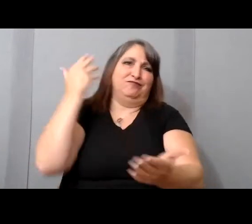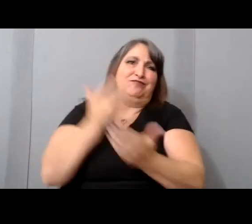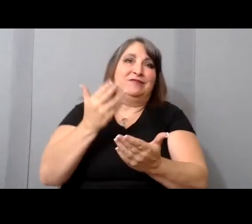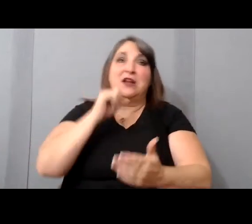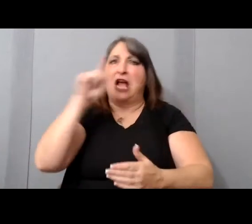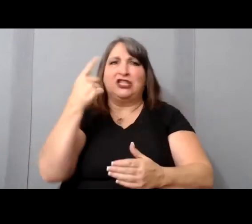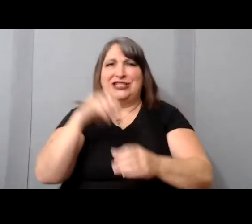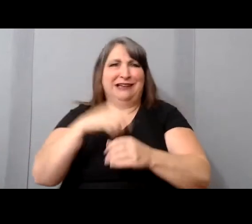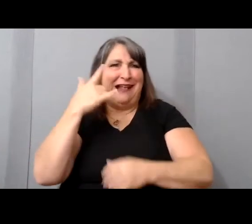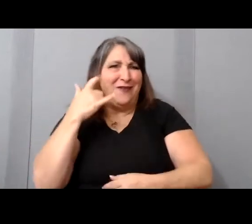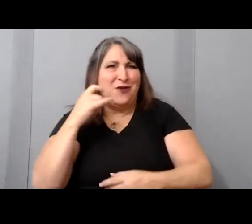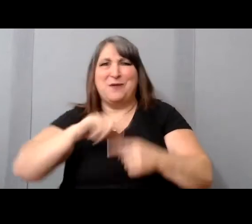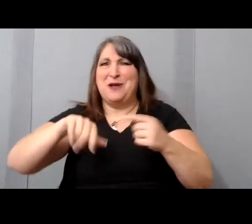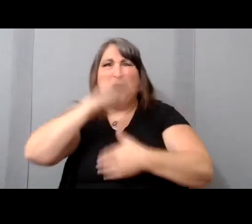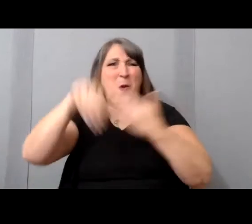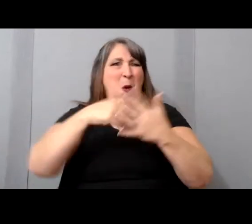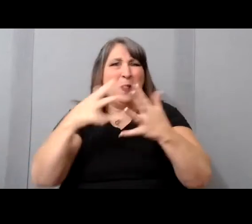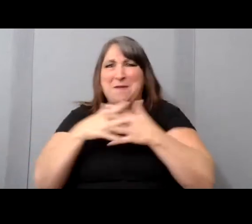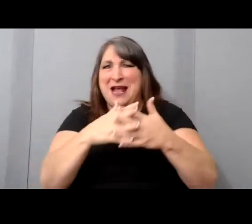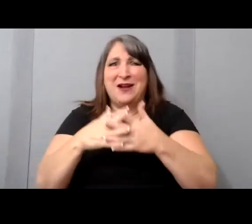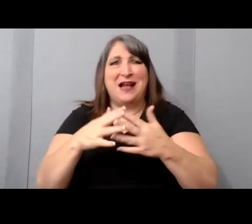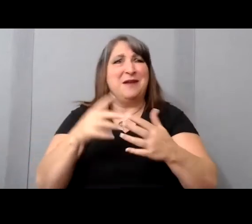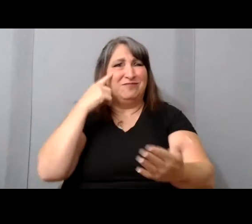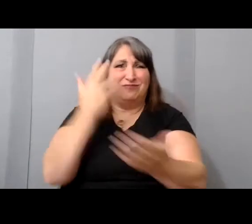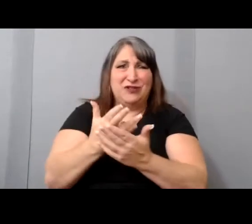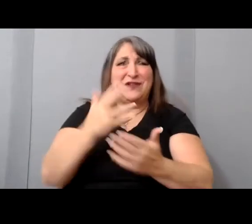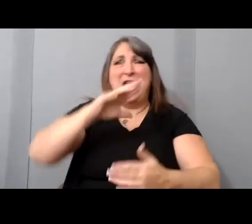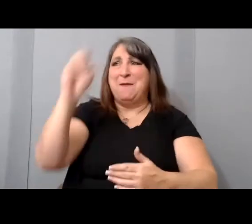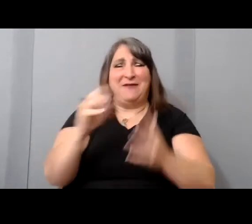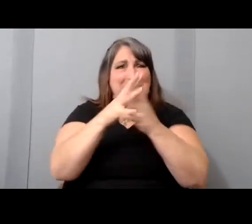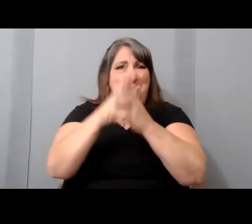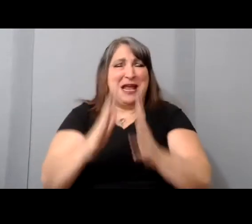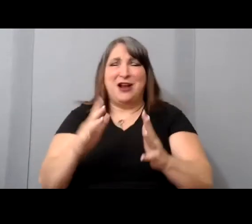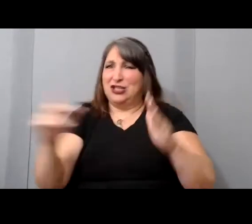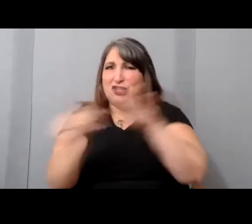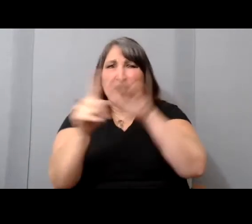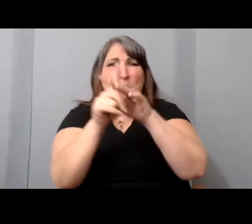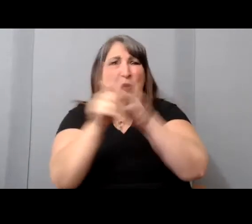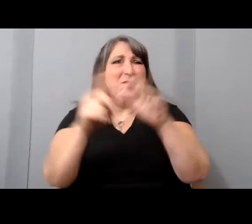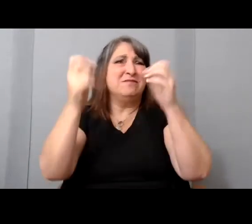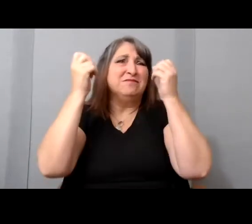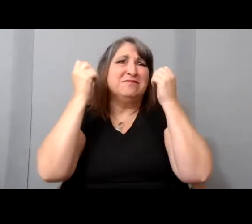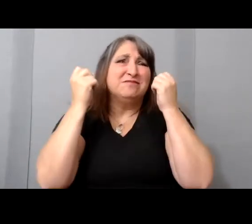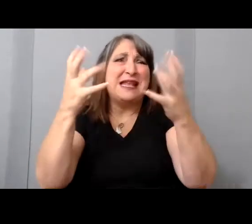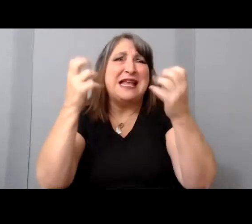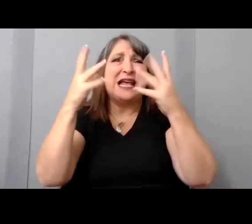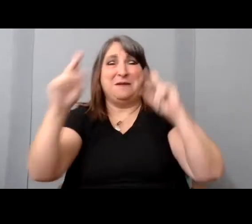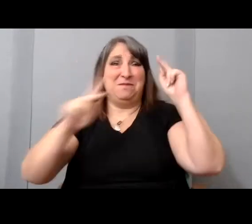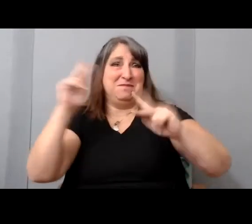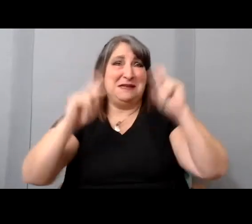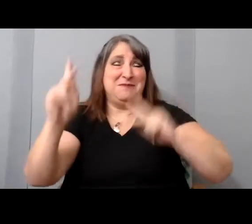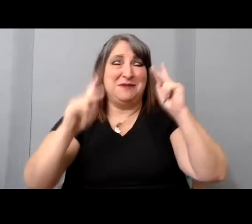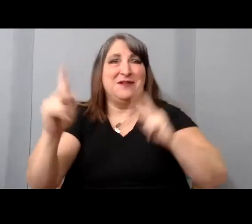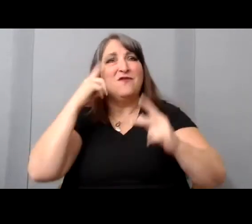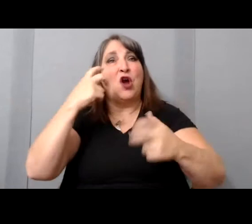but across the nation, that African Americans turn out in great numbers for issues that they believe in. And when they do,